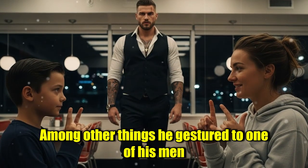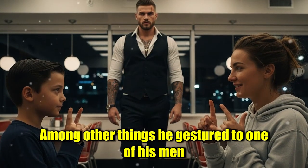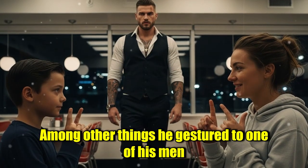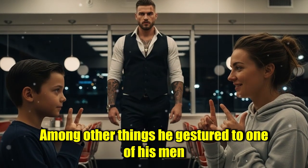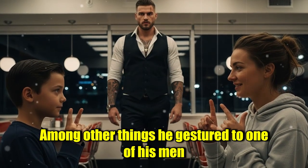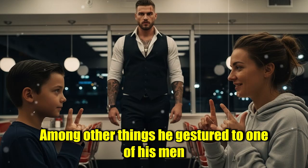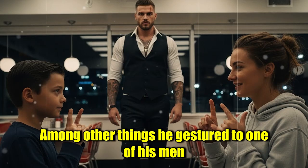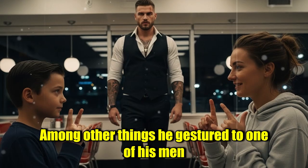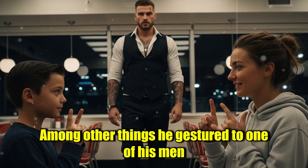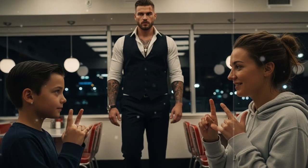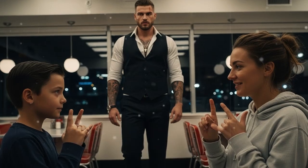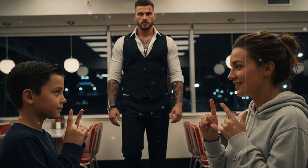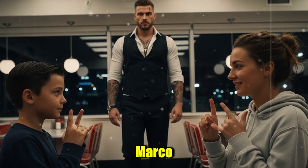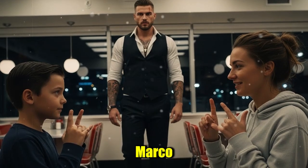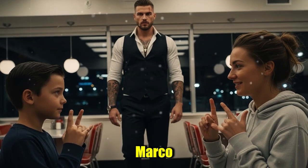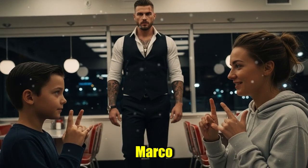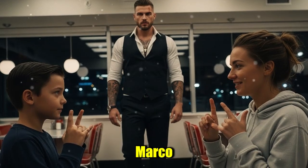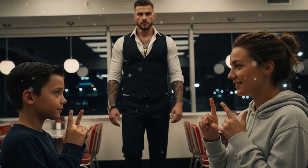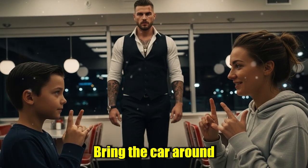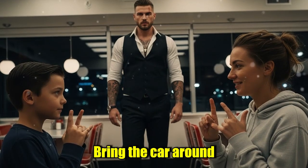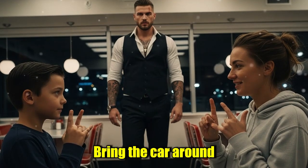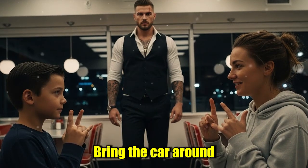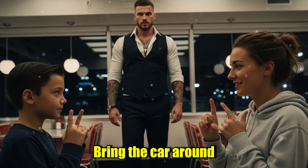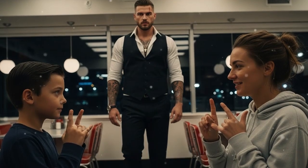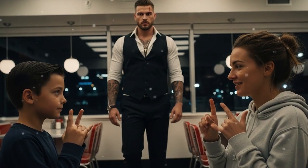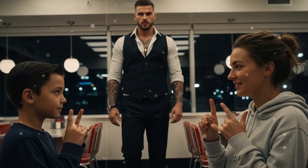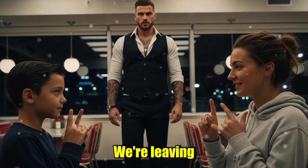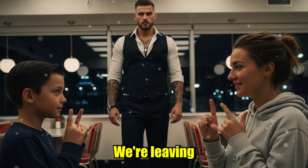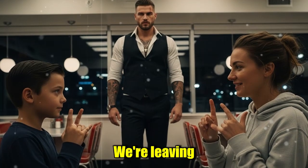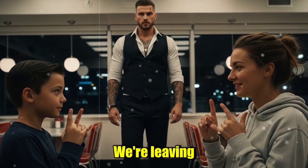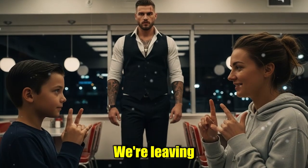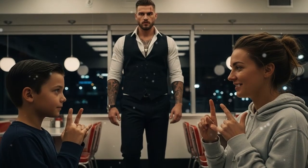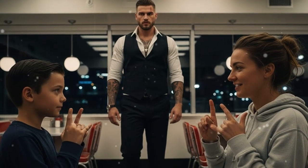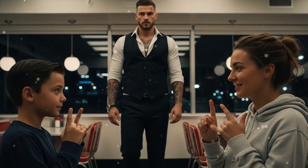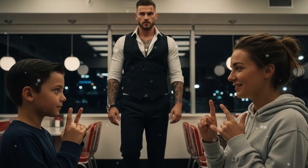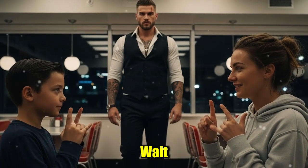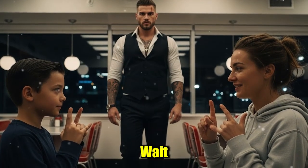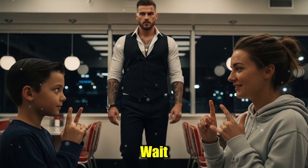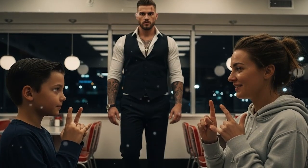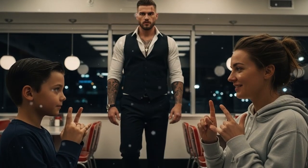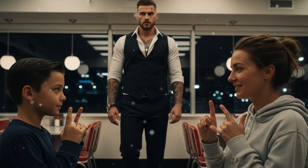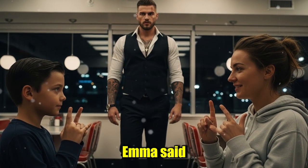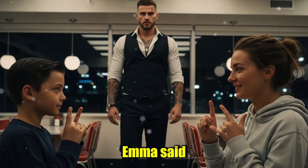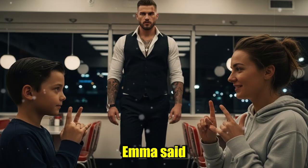he gestured to one of his men. Marco, bring the car around. We're leaving. Wait, Emma